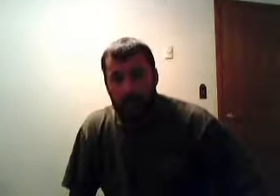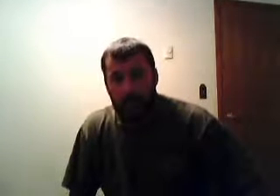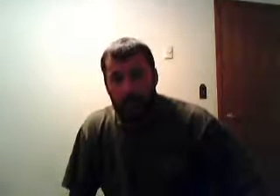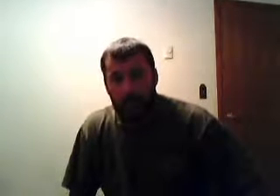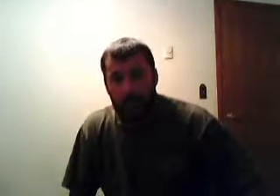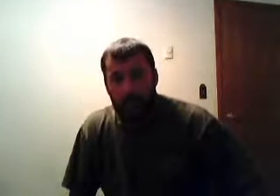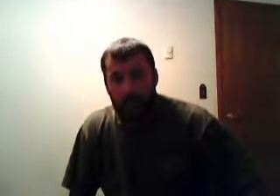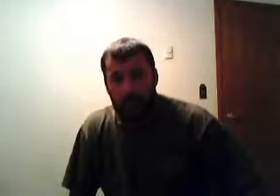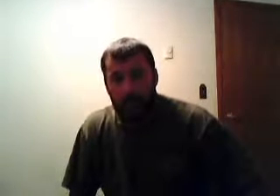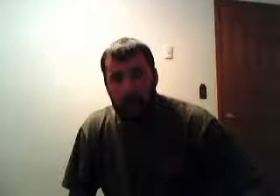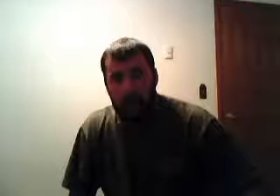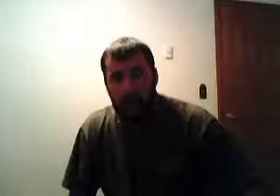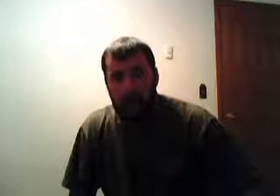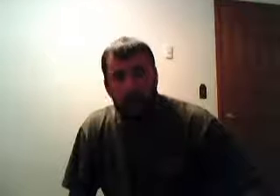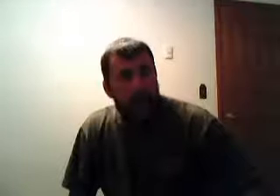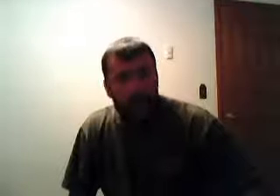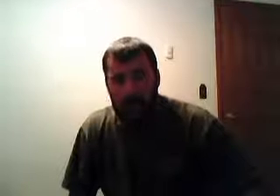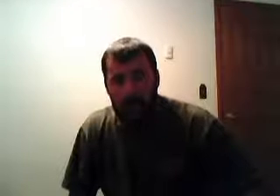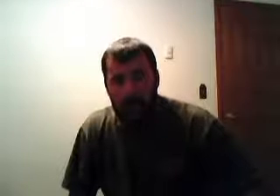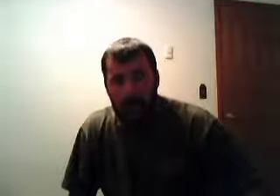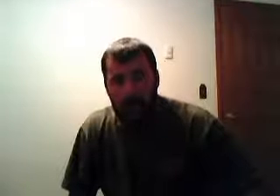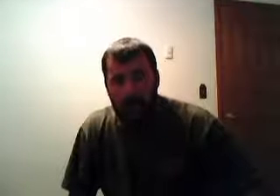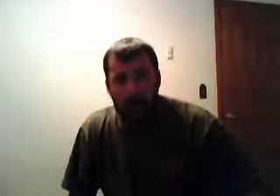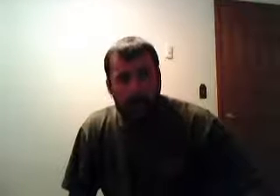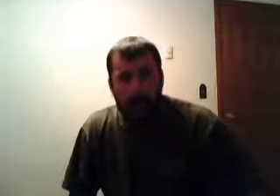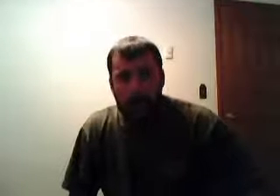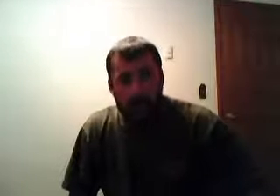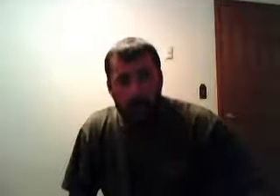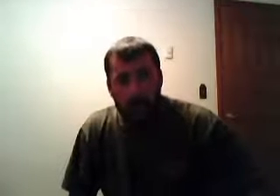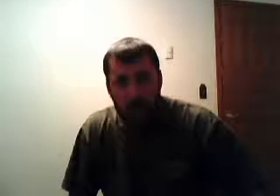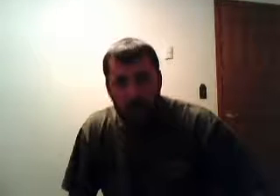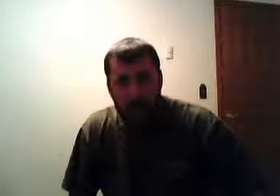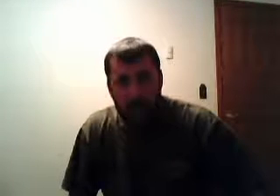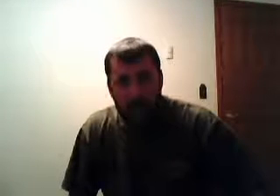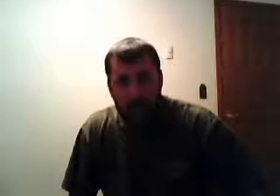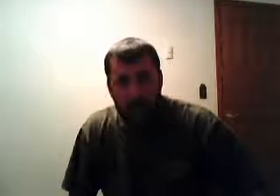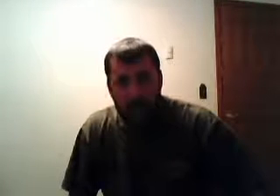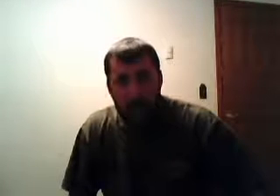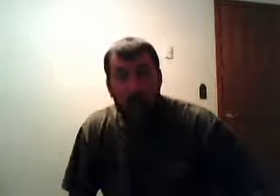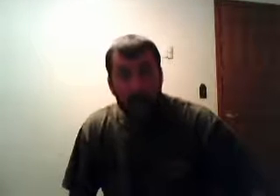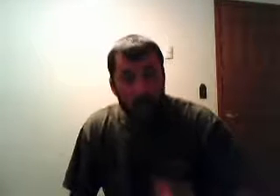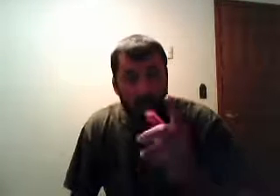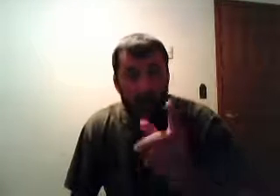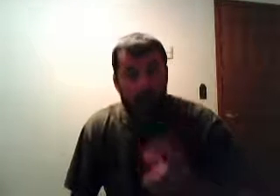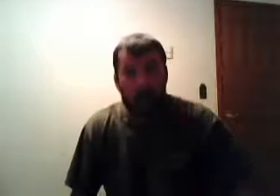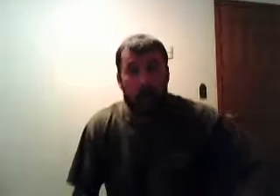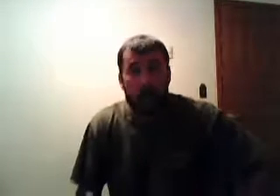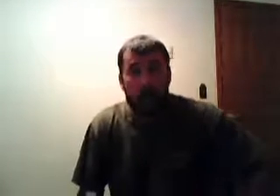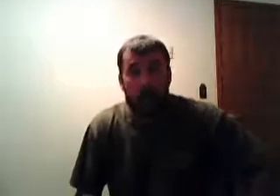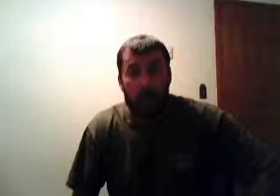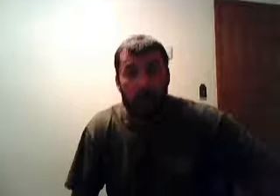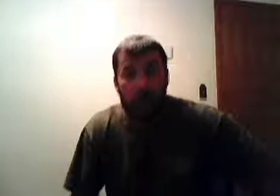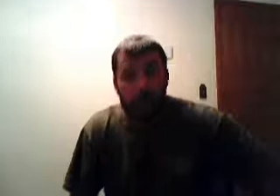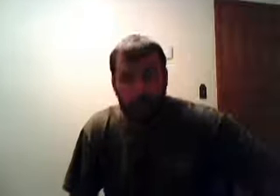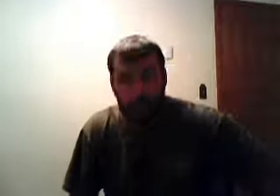Yeah. See, they on a power trip, man. They on a power trip. But what's going to happen is going to trip over their own power. I